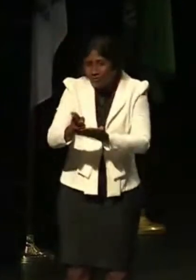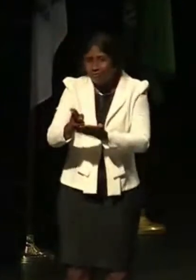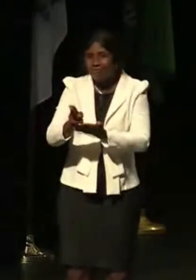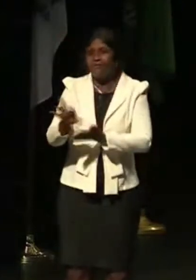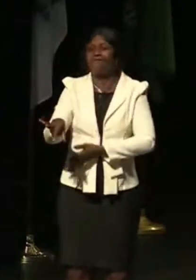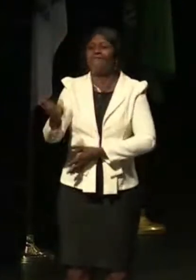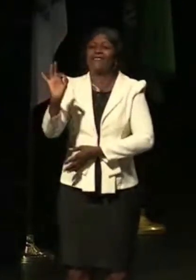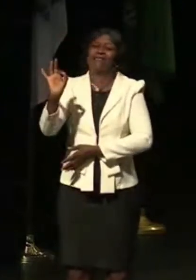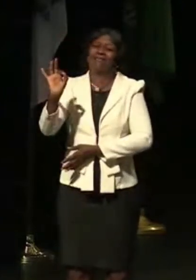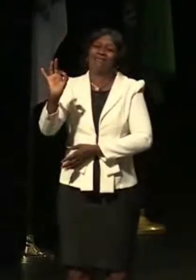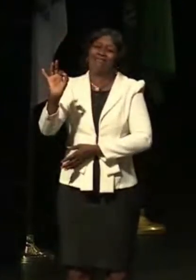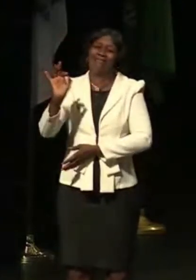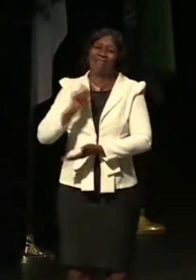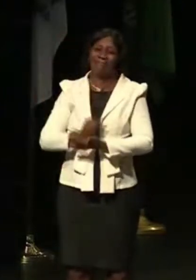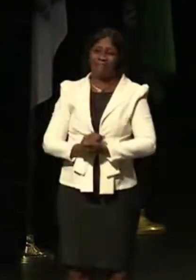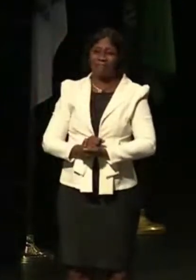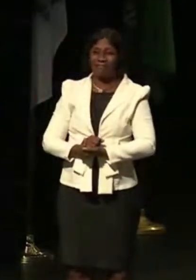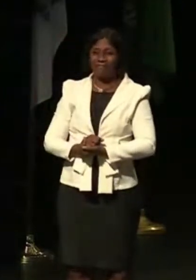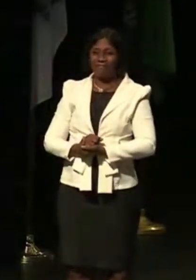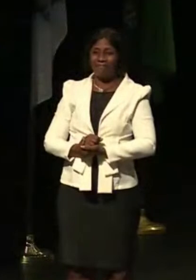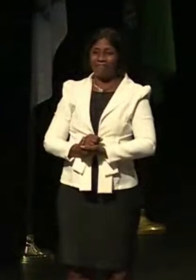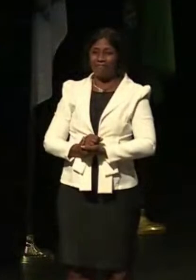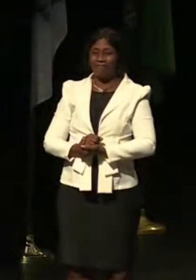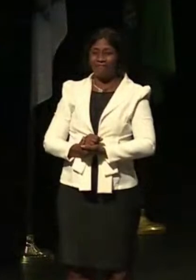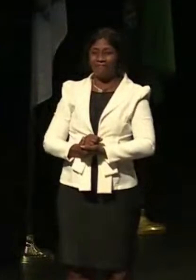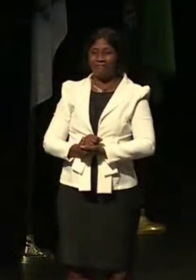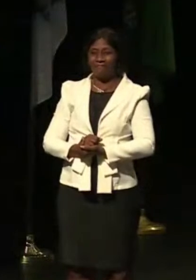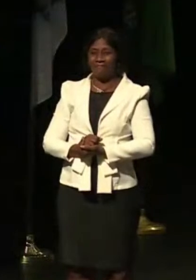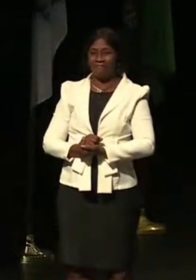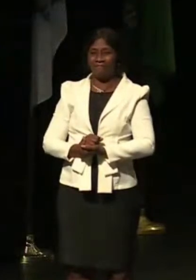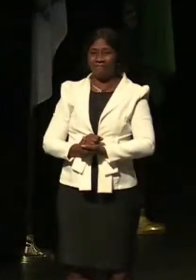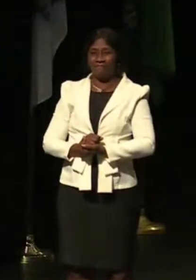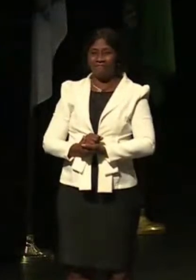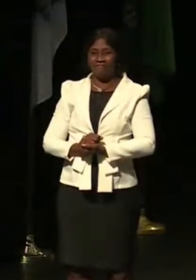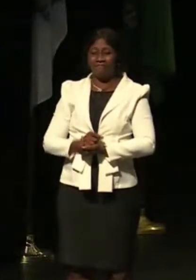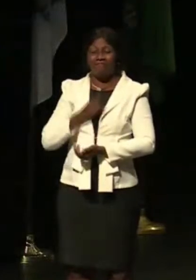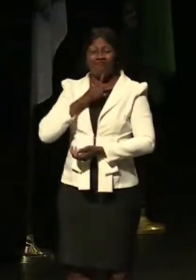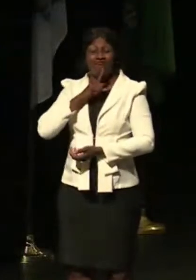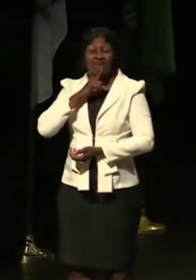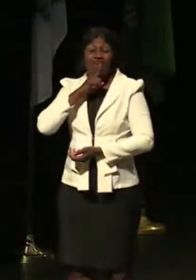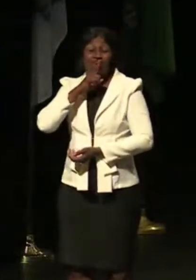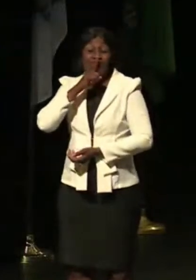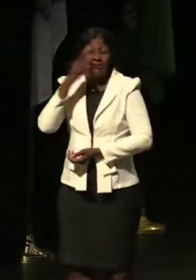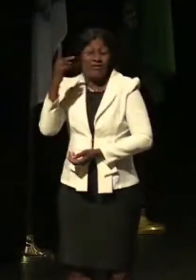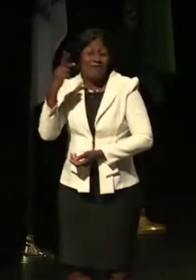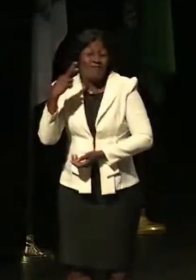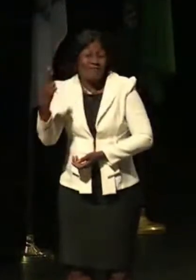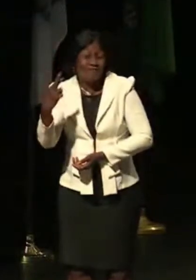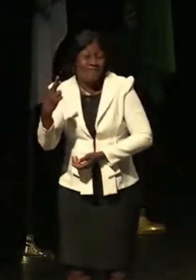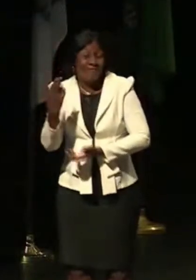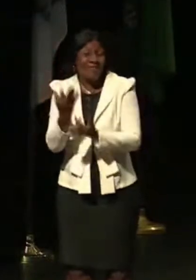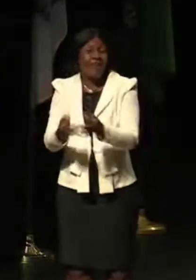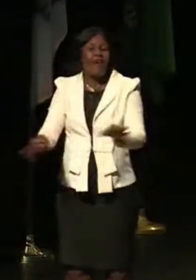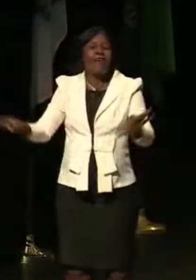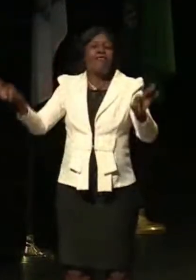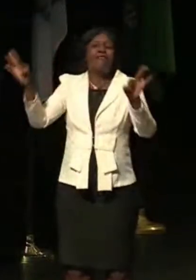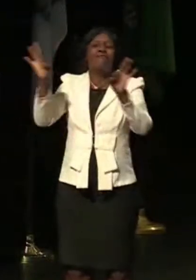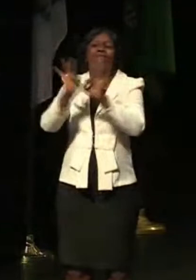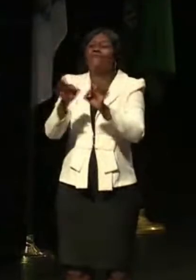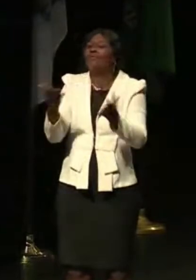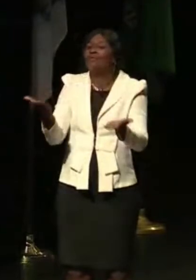our time. Virtue is the key to true friendship, but it is also the key to